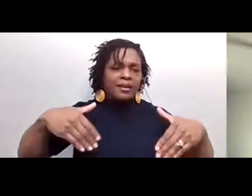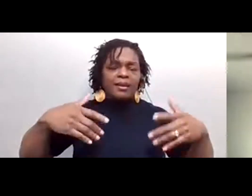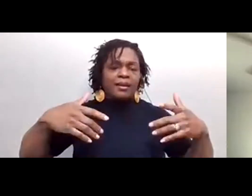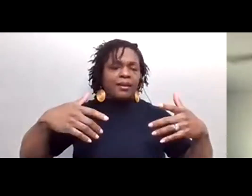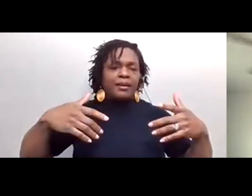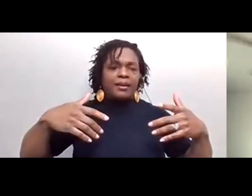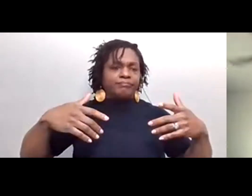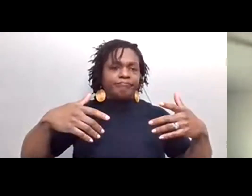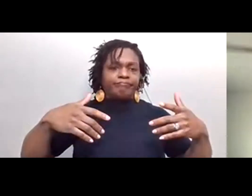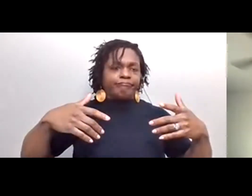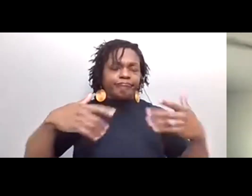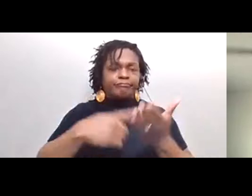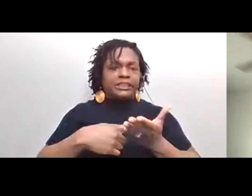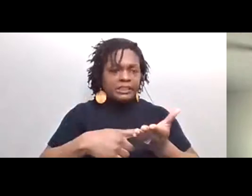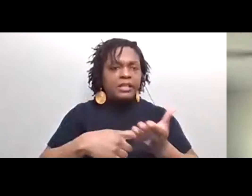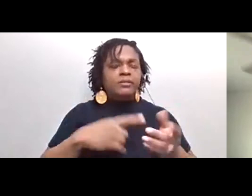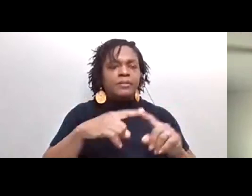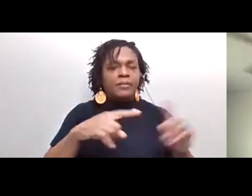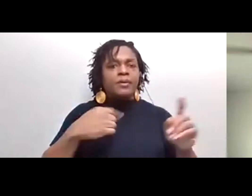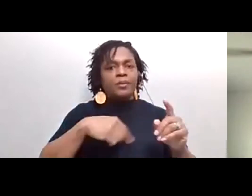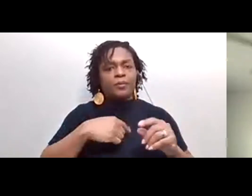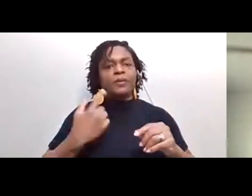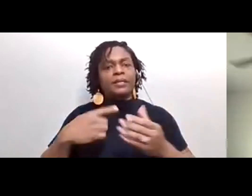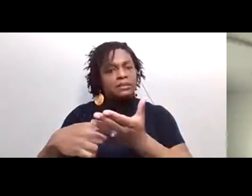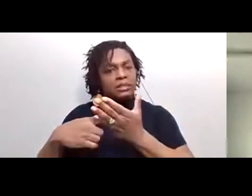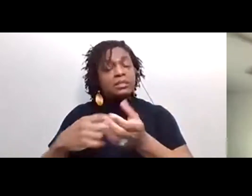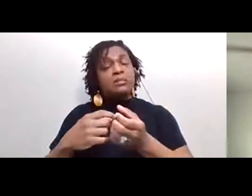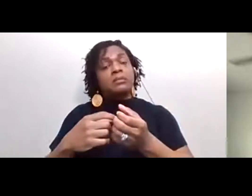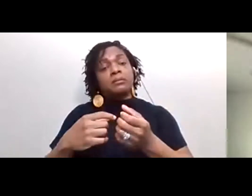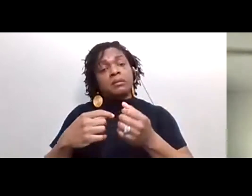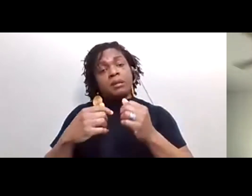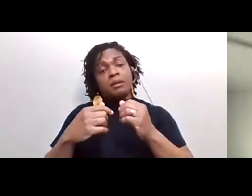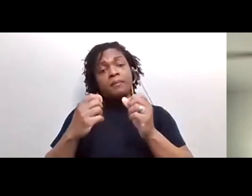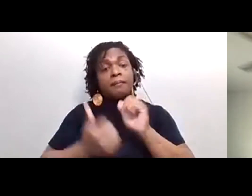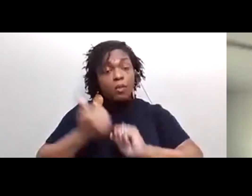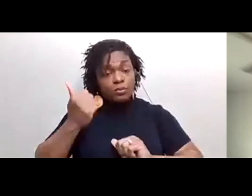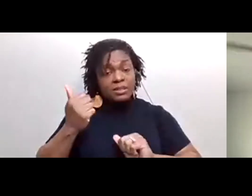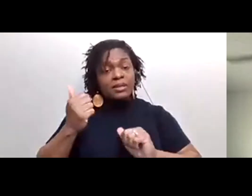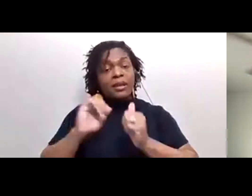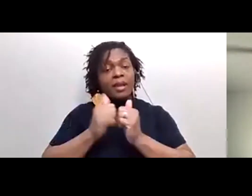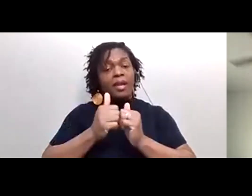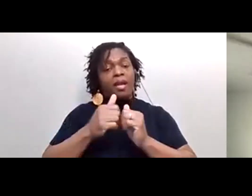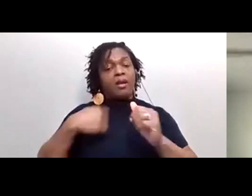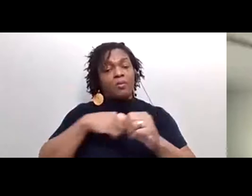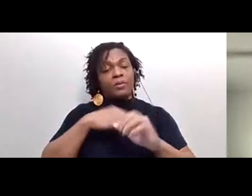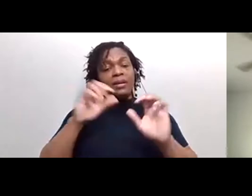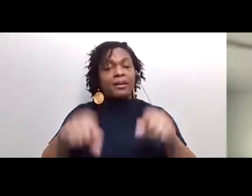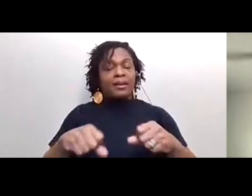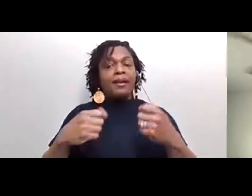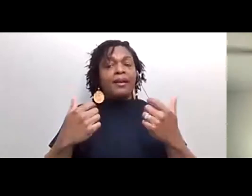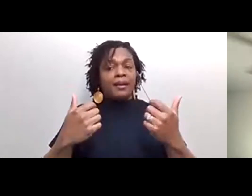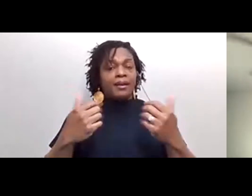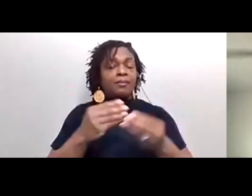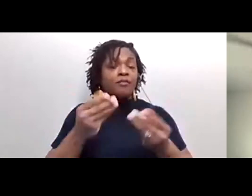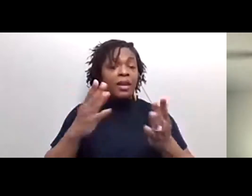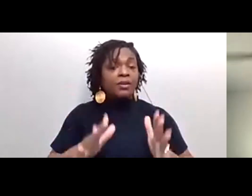We spent a lot of time on discussing how we can neutralize the provider pushback on a lot